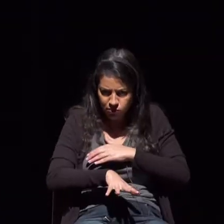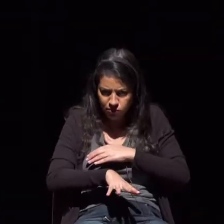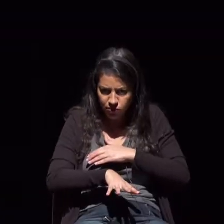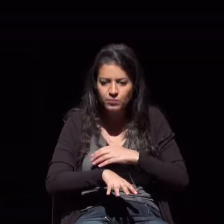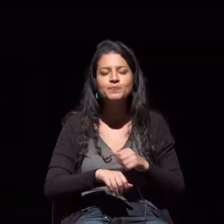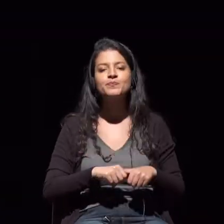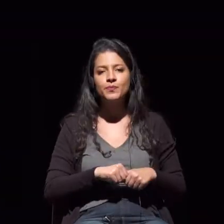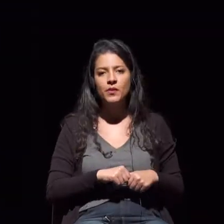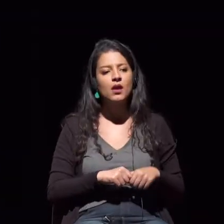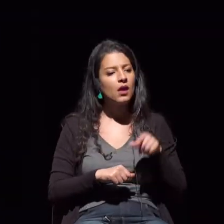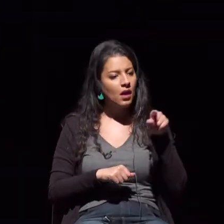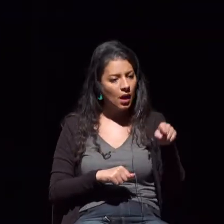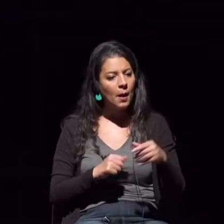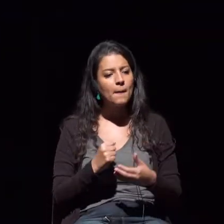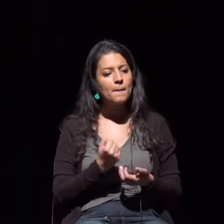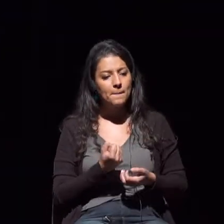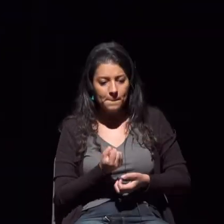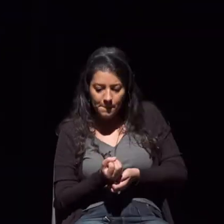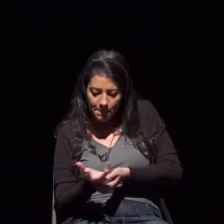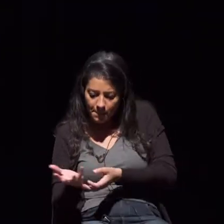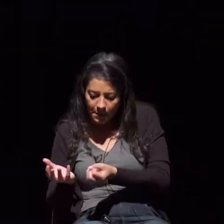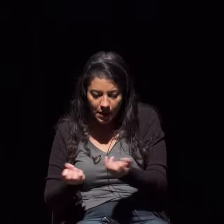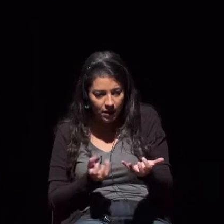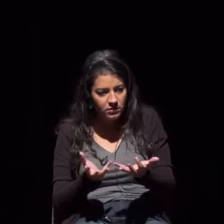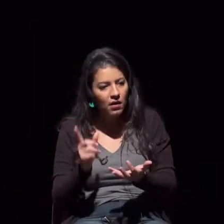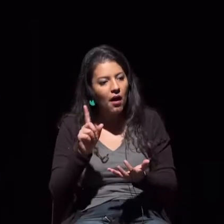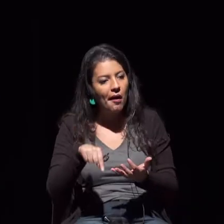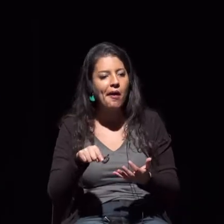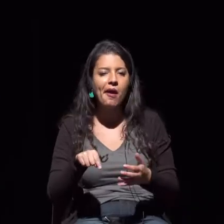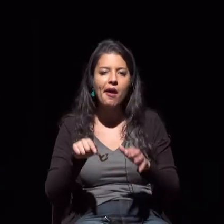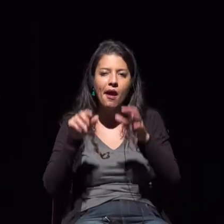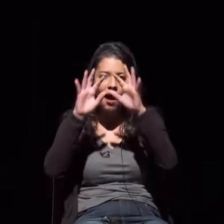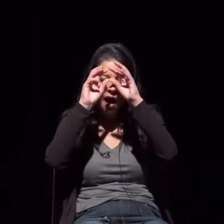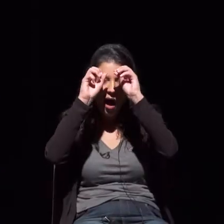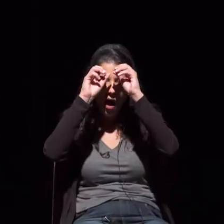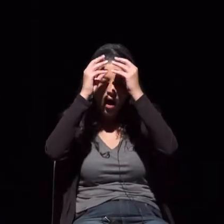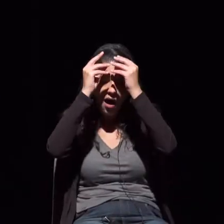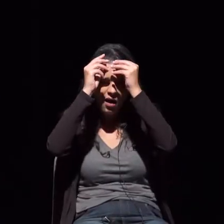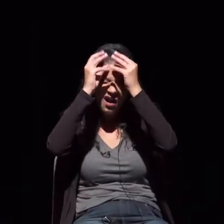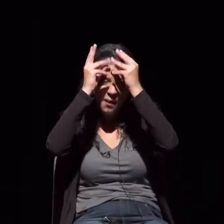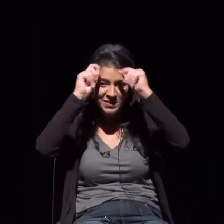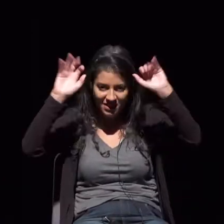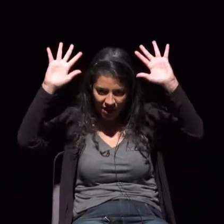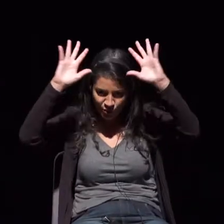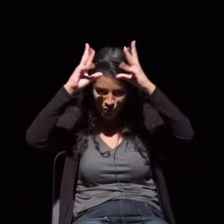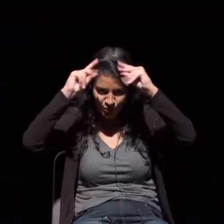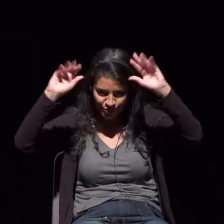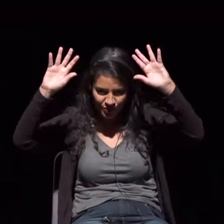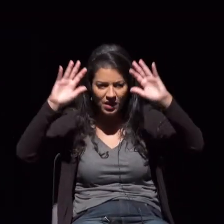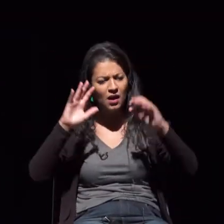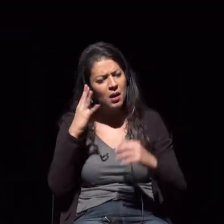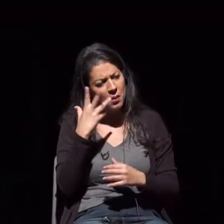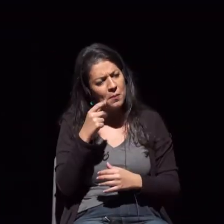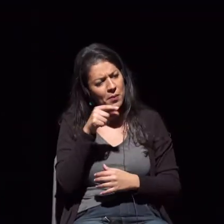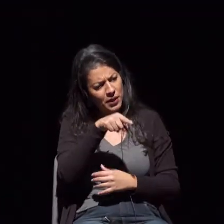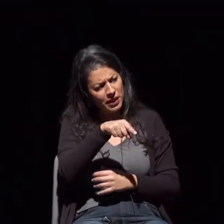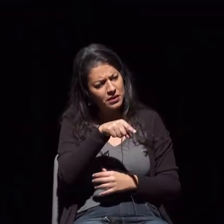abstractly beautiful, but they're sort of connected to these torture tools that she's